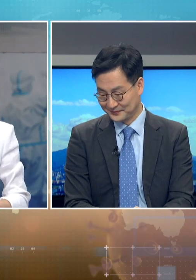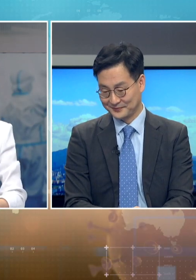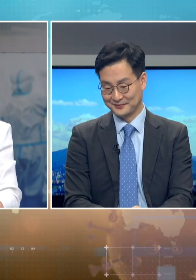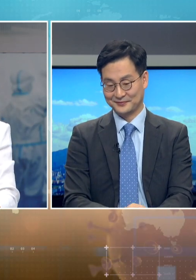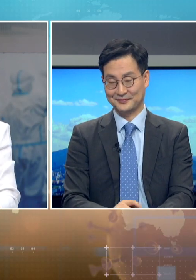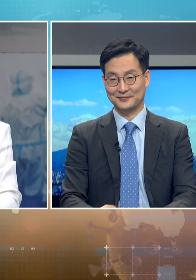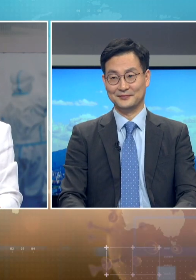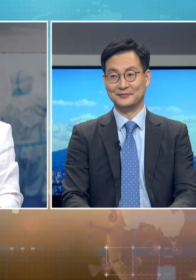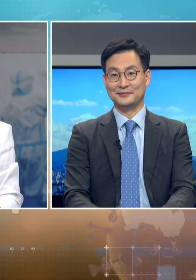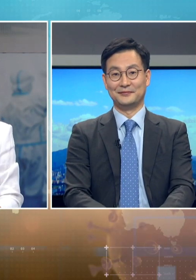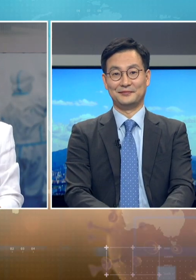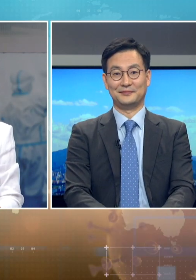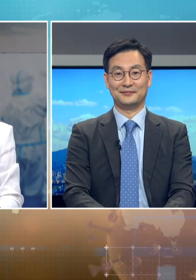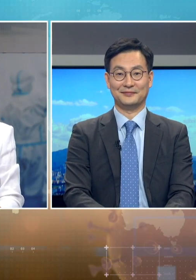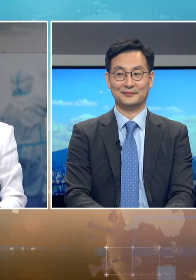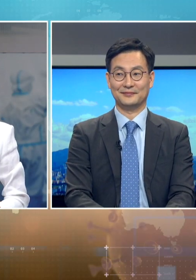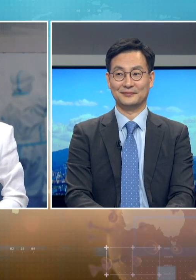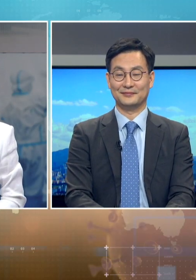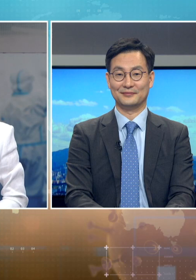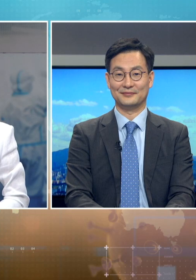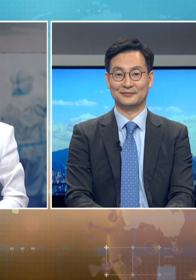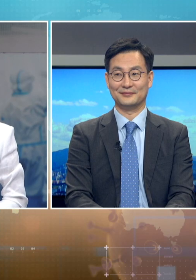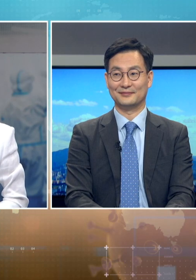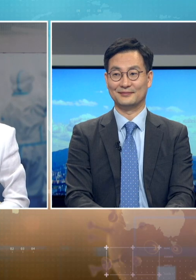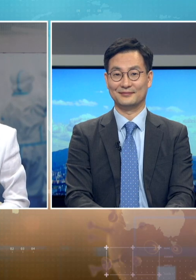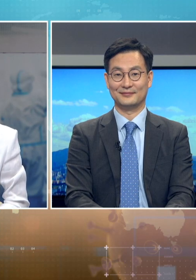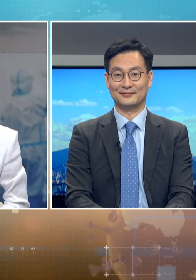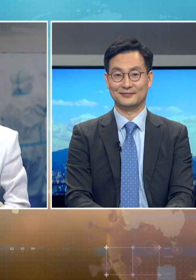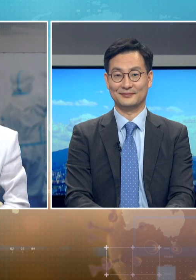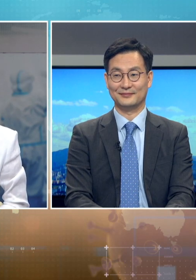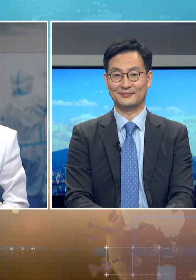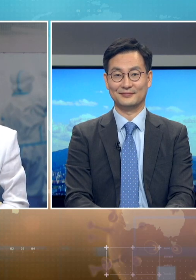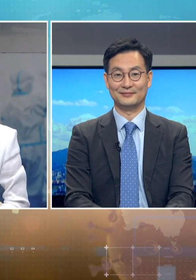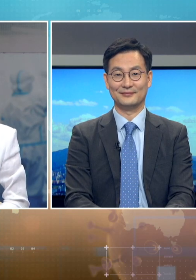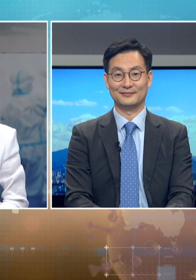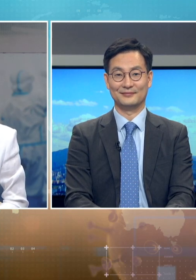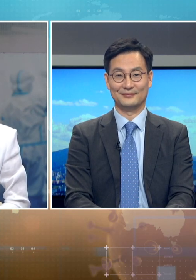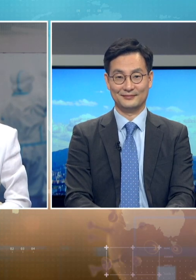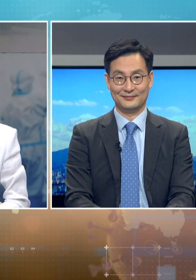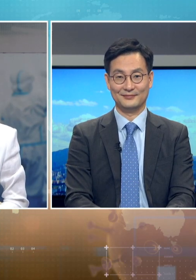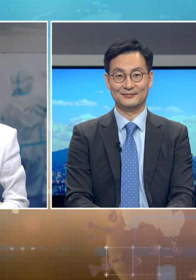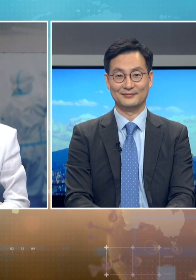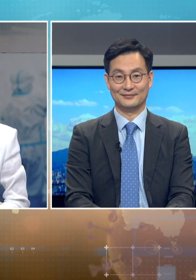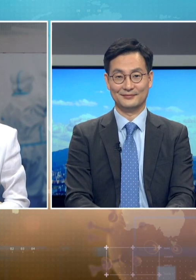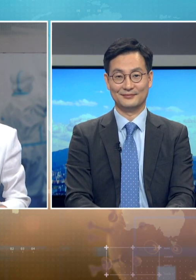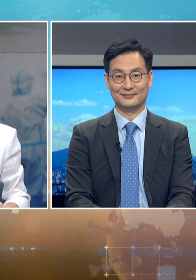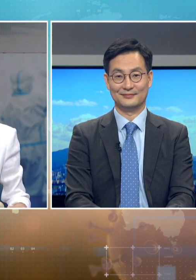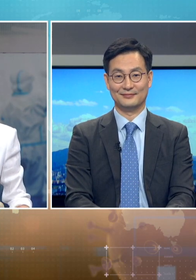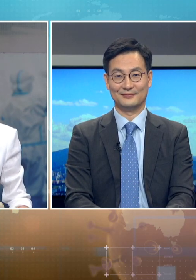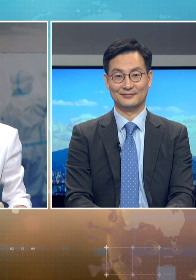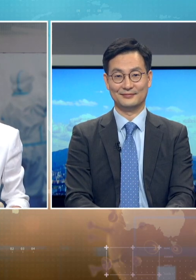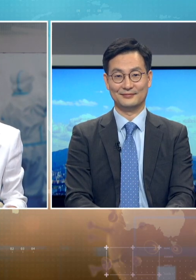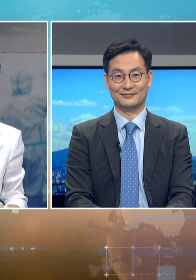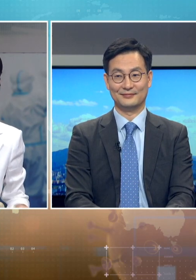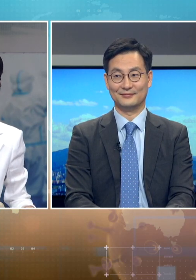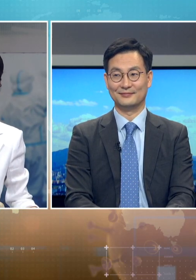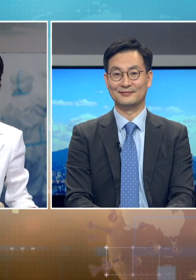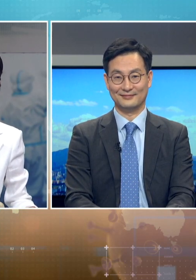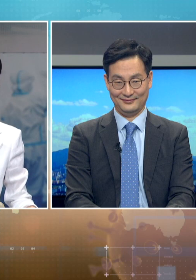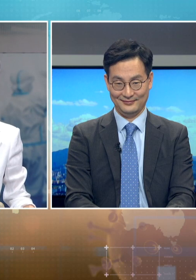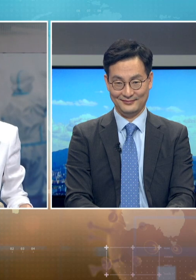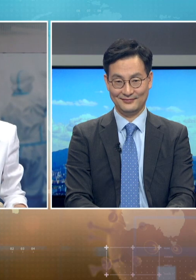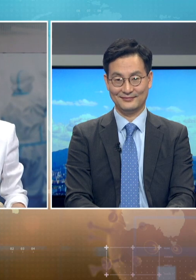you. Professor Kirton, over in the US, over in Canada, that is, thank you very much for your time and for your thoughts. Great to be with